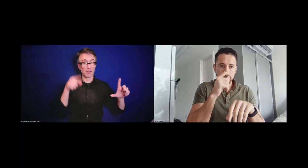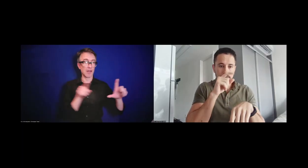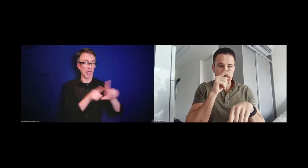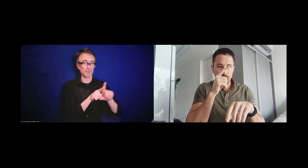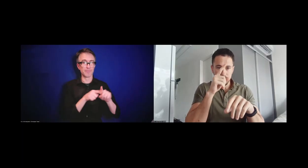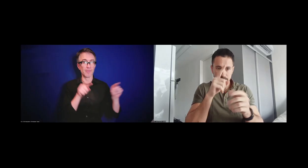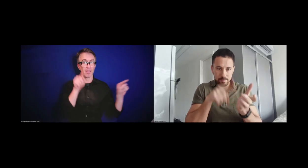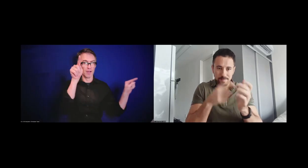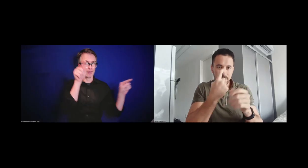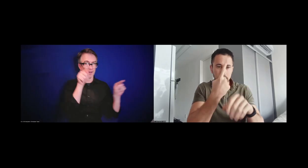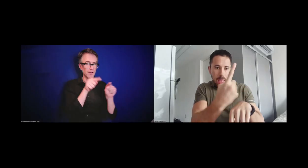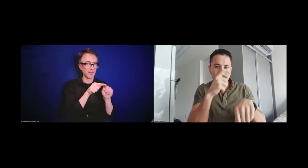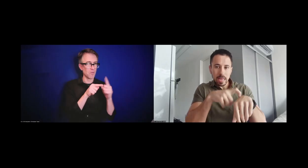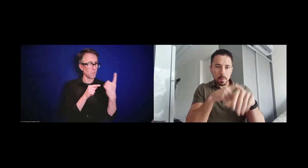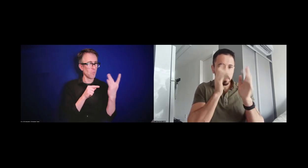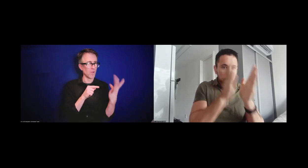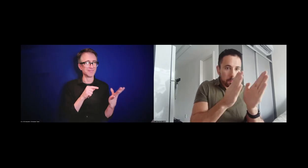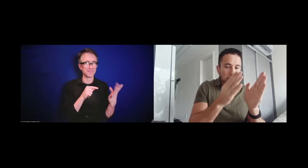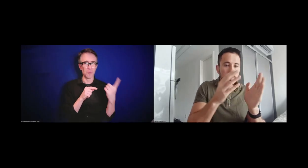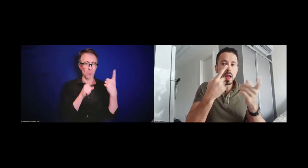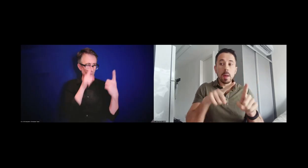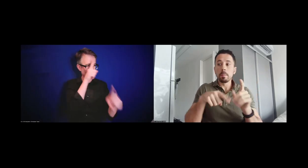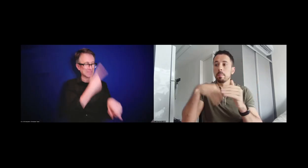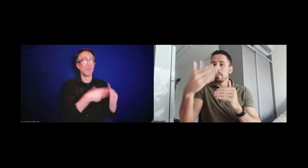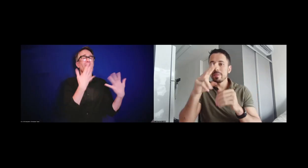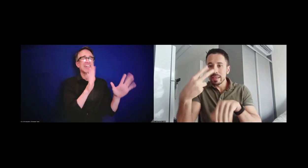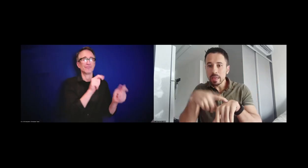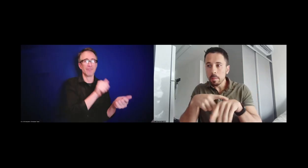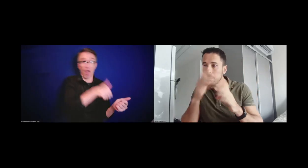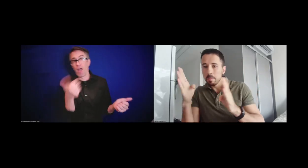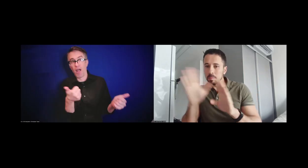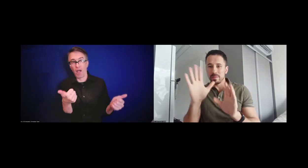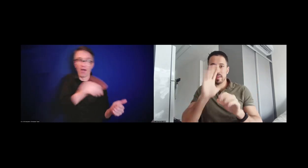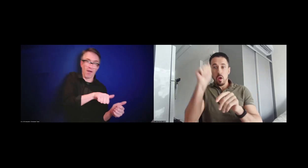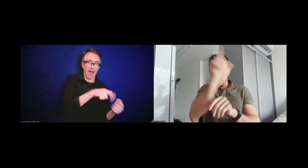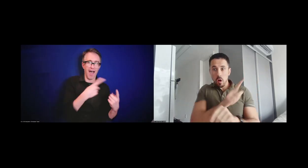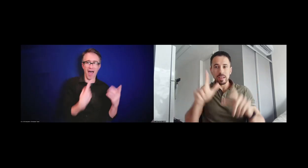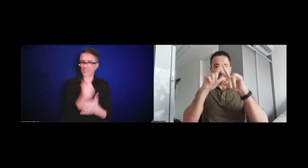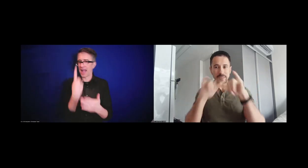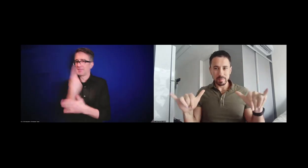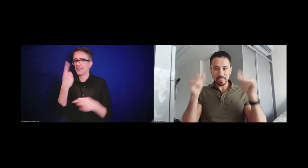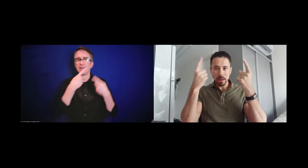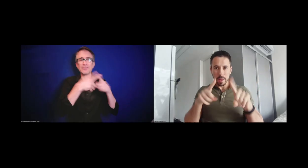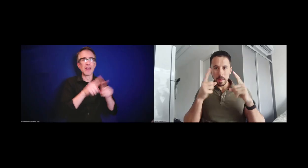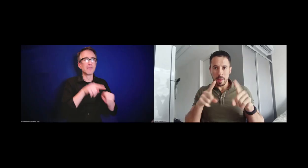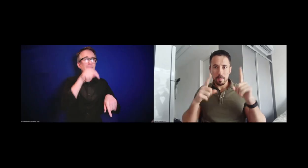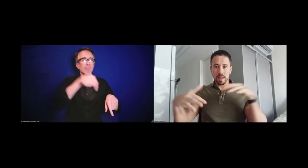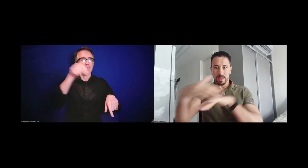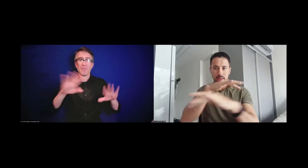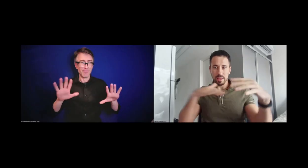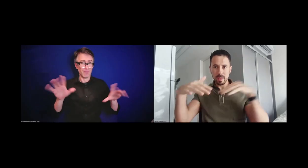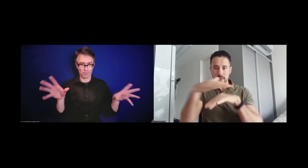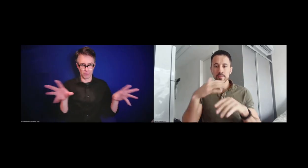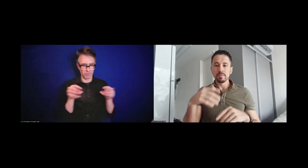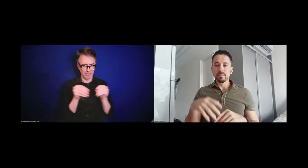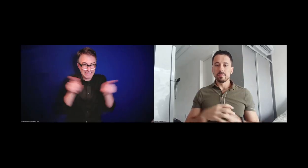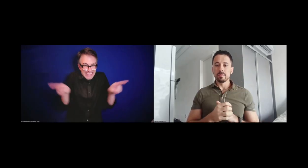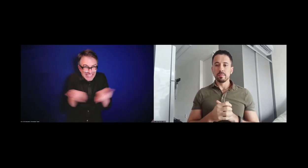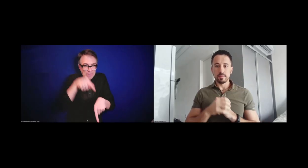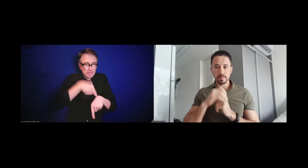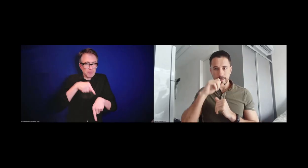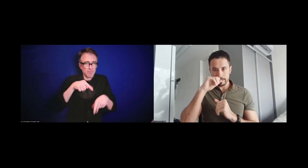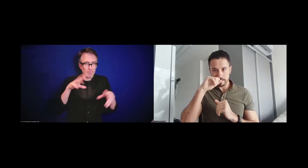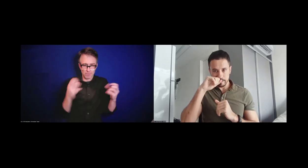what the matrix math is showing is a visual representation of what some of those communities are happening